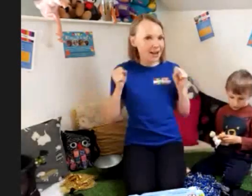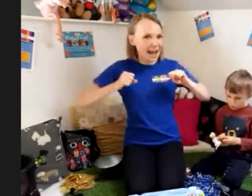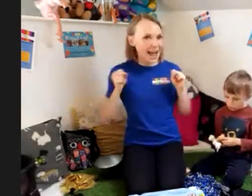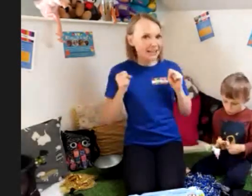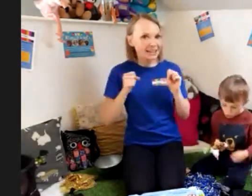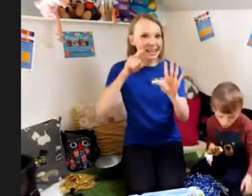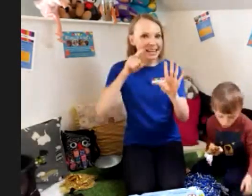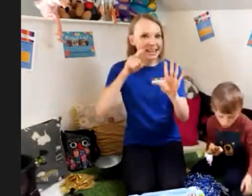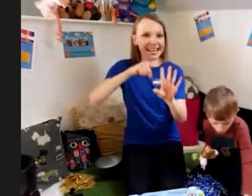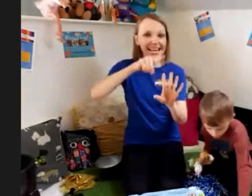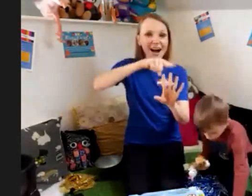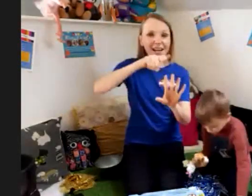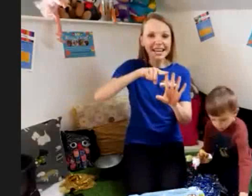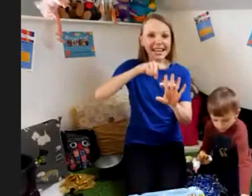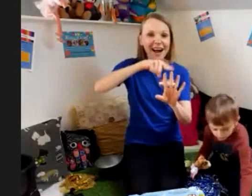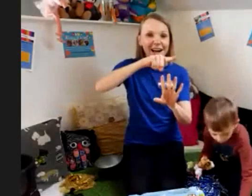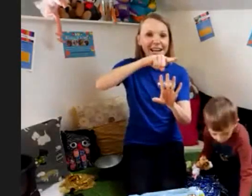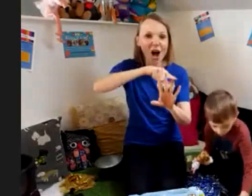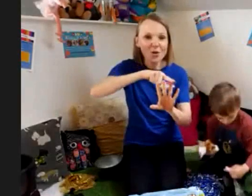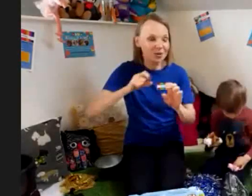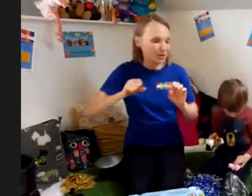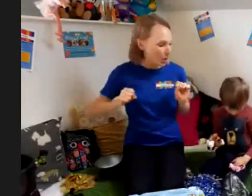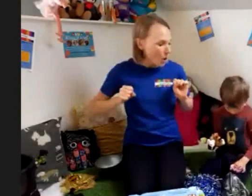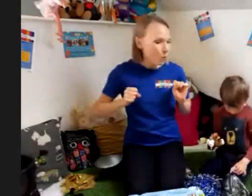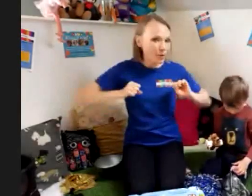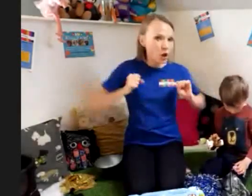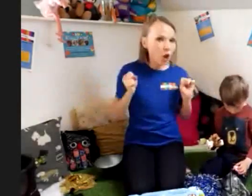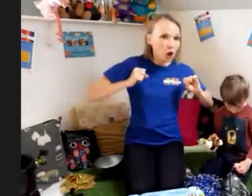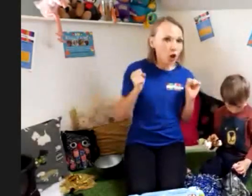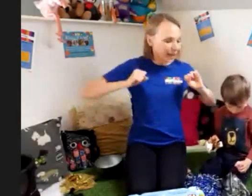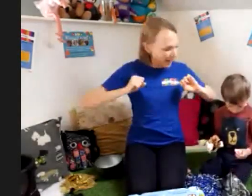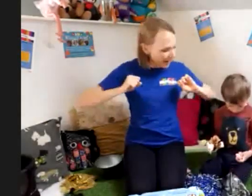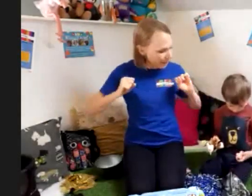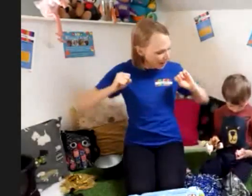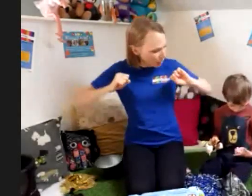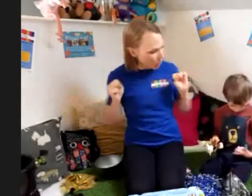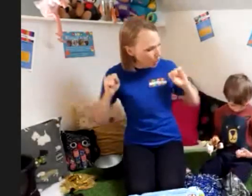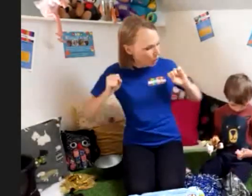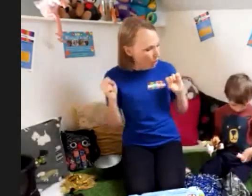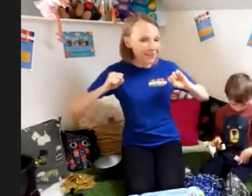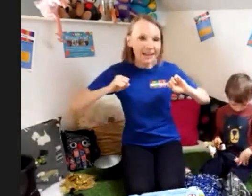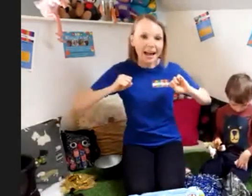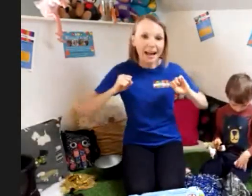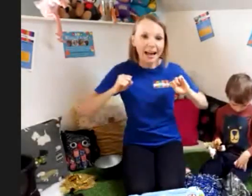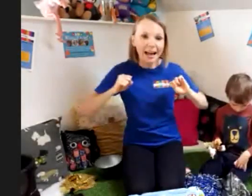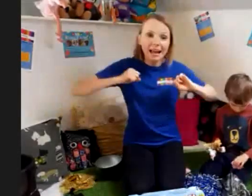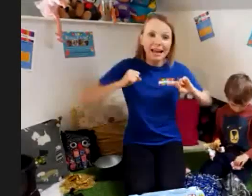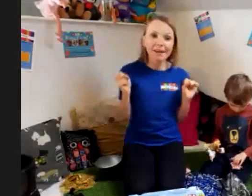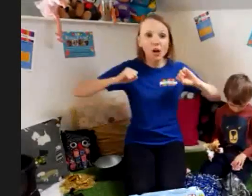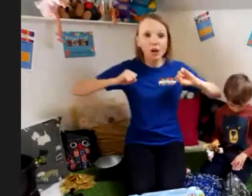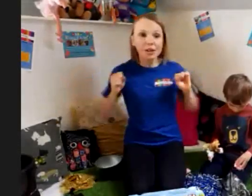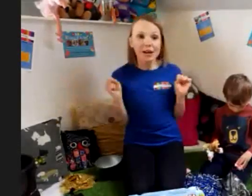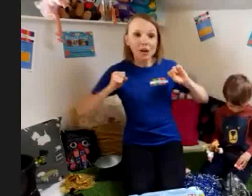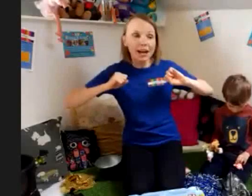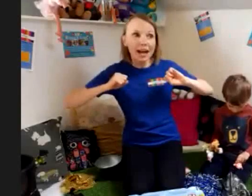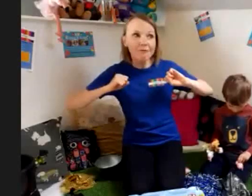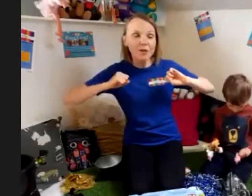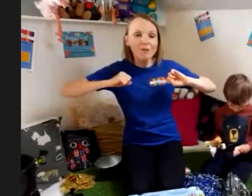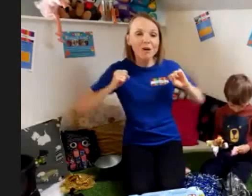hen, E-I-E-I-O. With a cluck cluck here and a cluck cluck there, here a cluck, there a cluck, everywhere a cluck